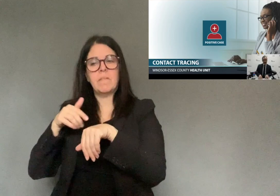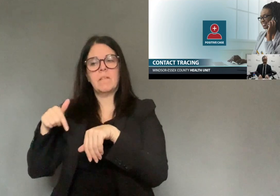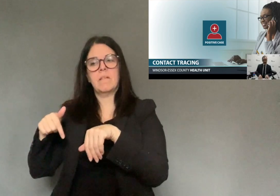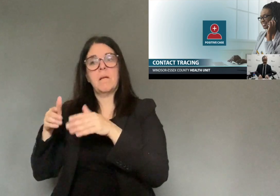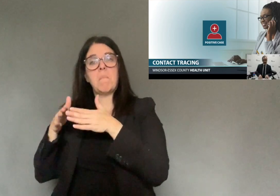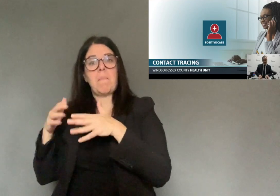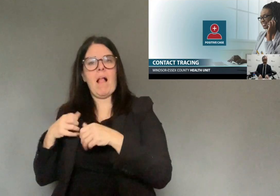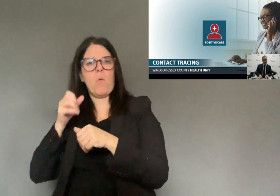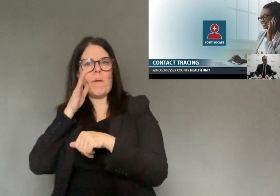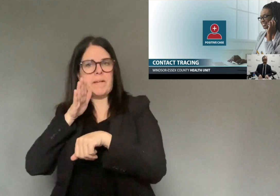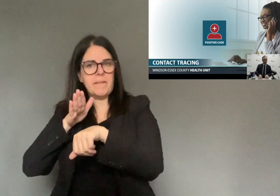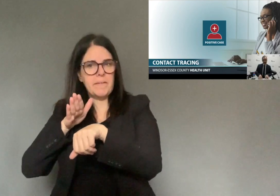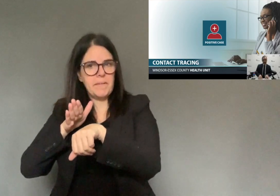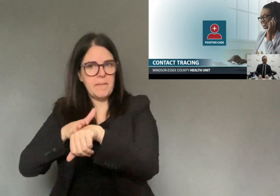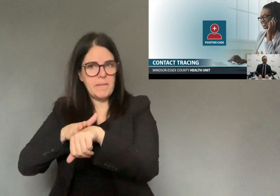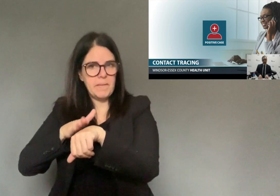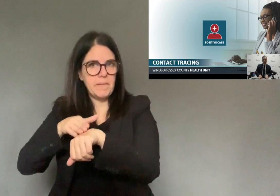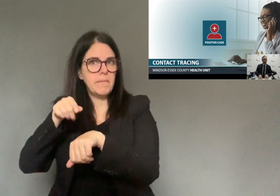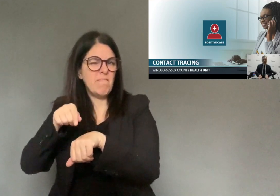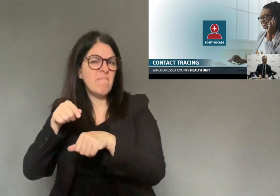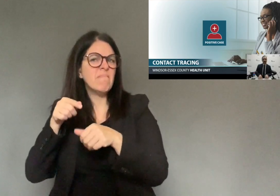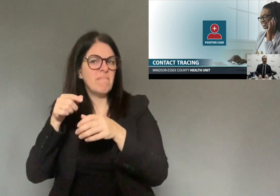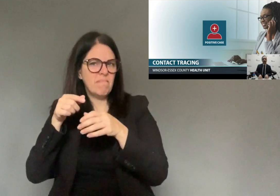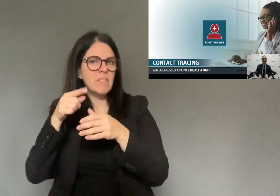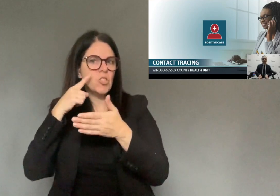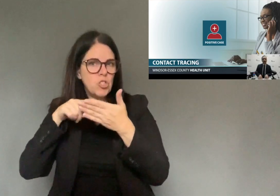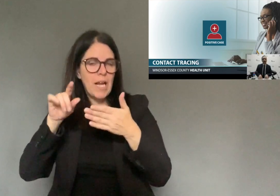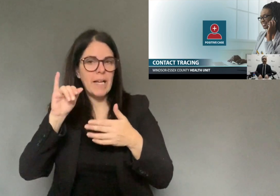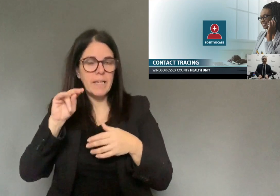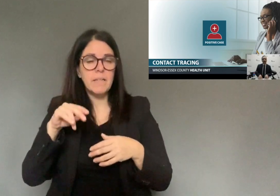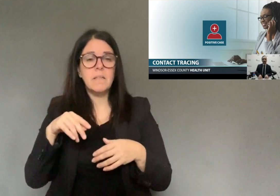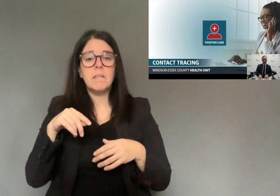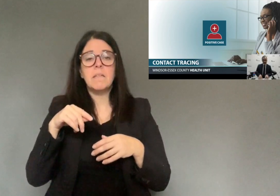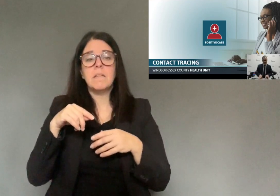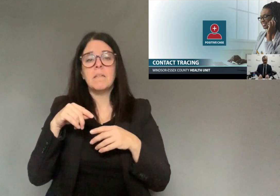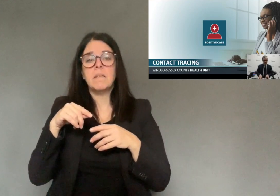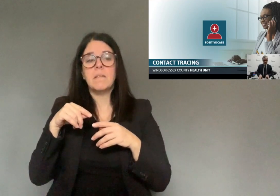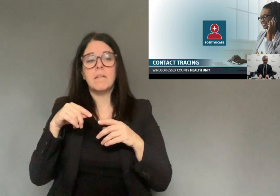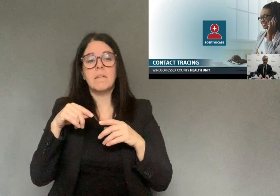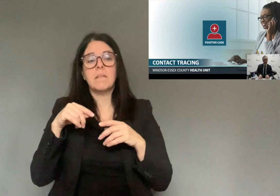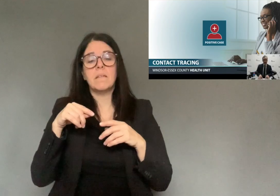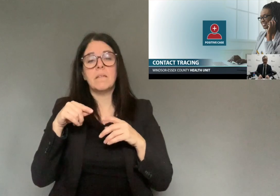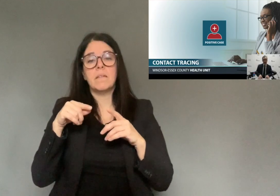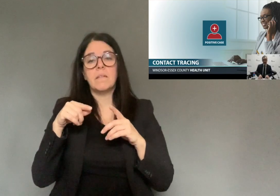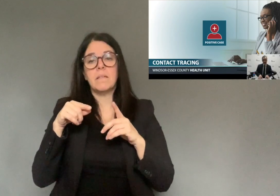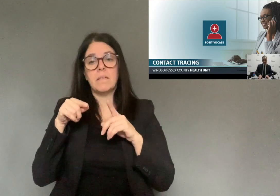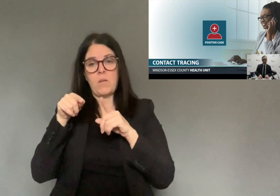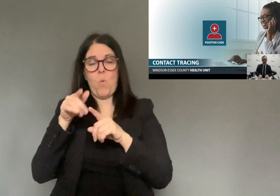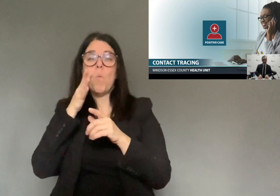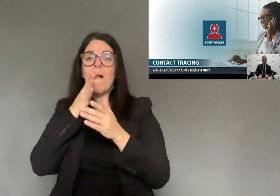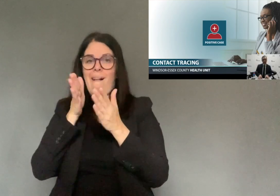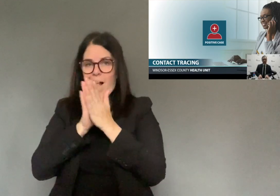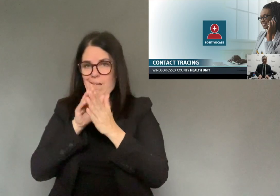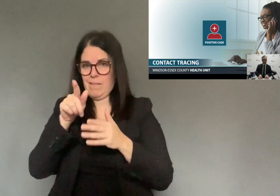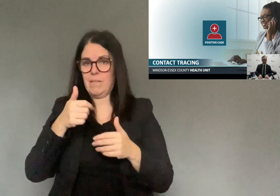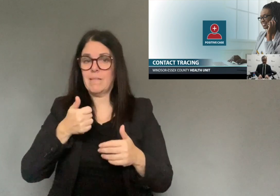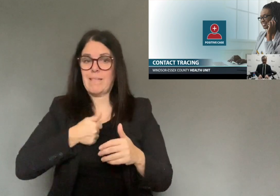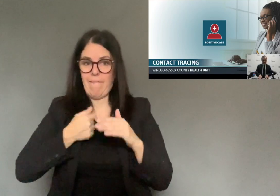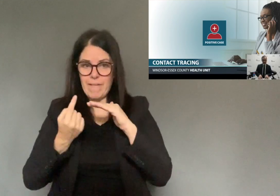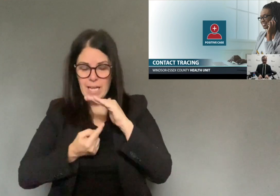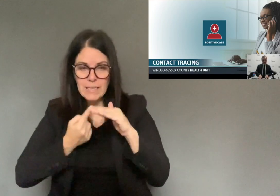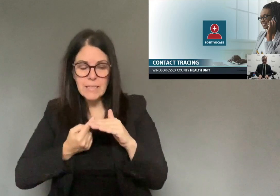contacts that are asymptomatic, they will be asked to self-isolate and contact public health if they develop symptoms or have